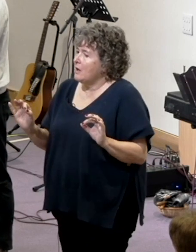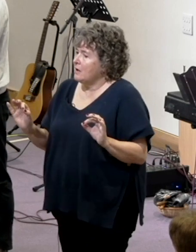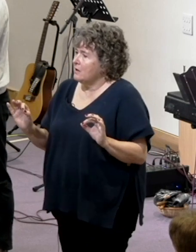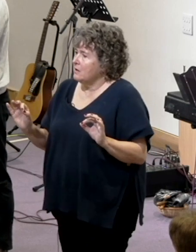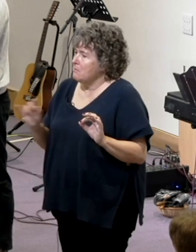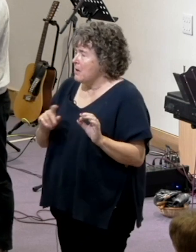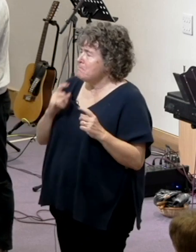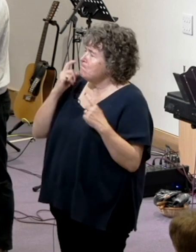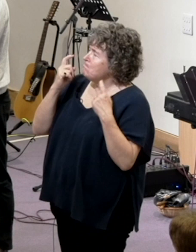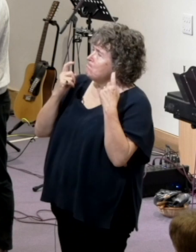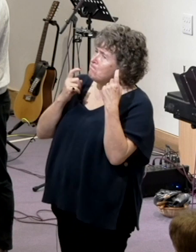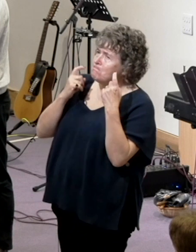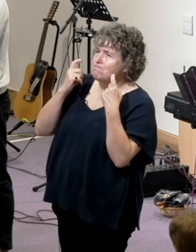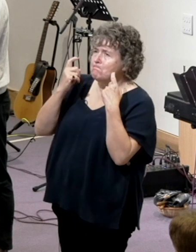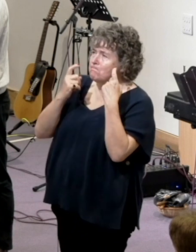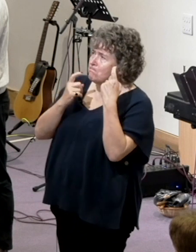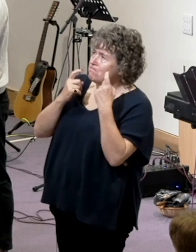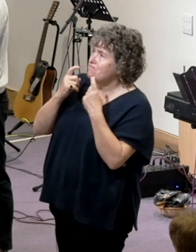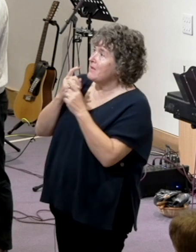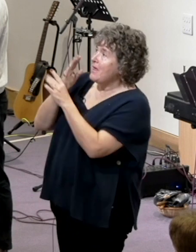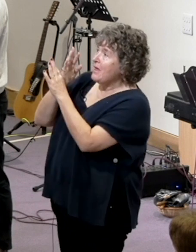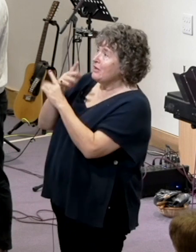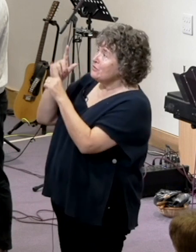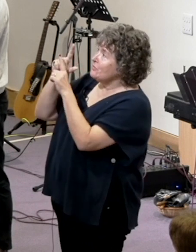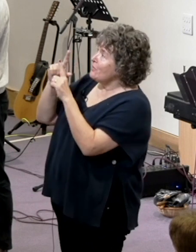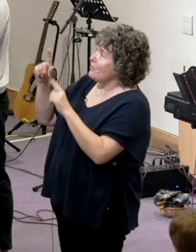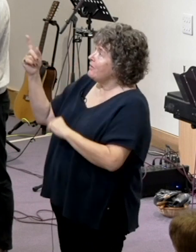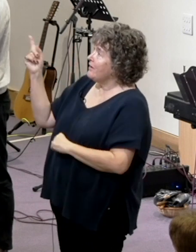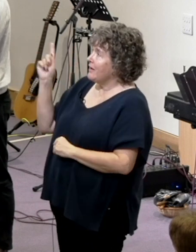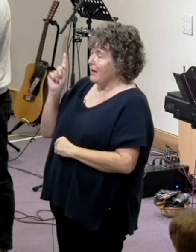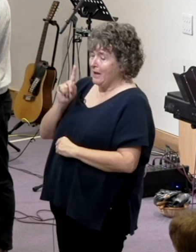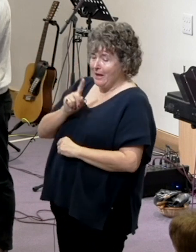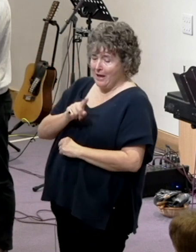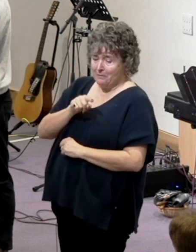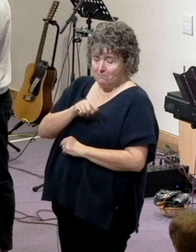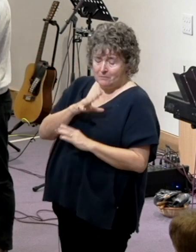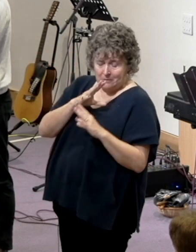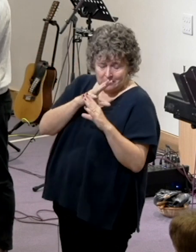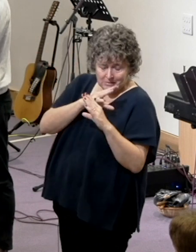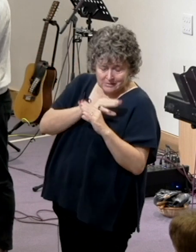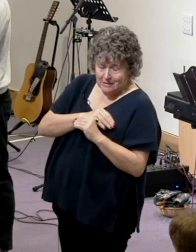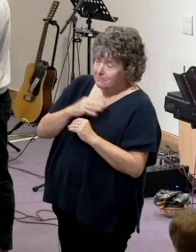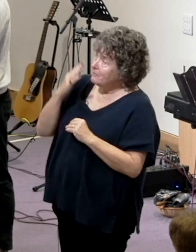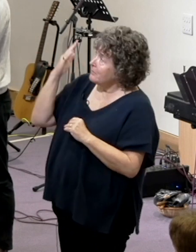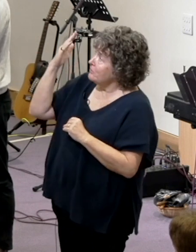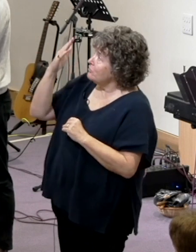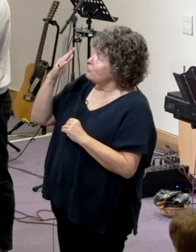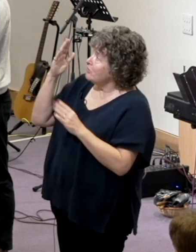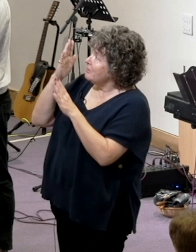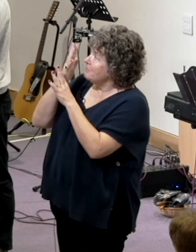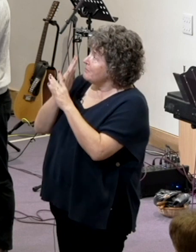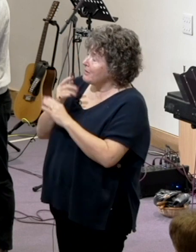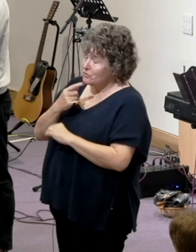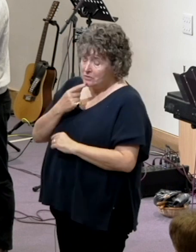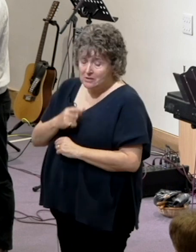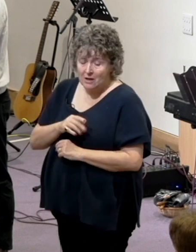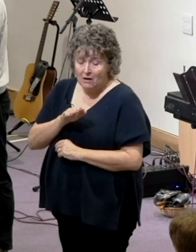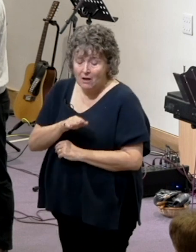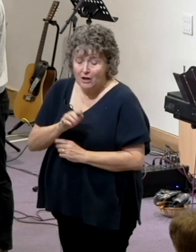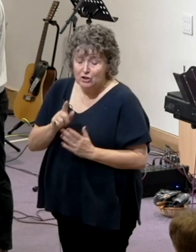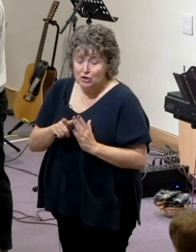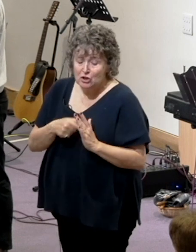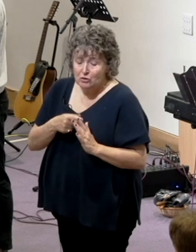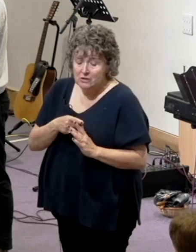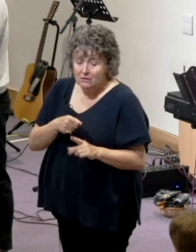he considered this, an angel of the Lord appeared to him in a dream and said,